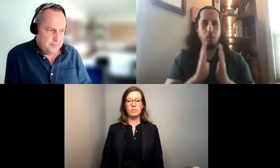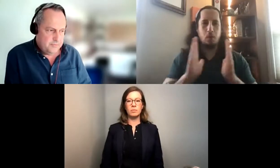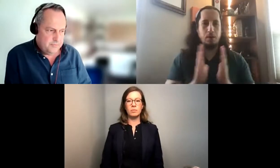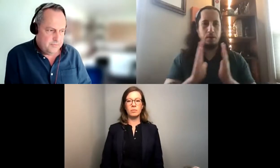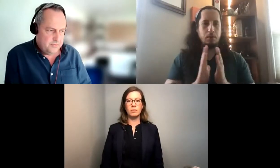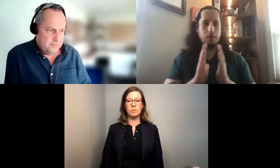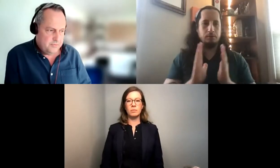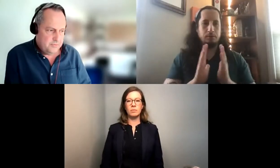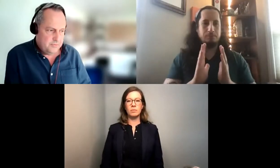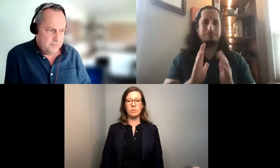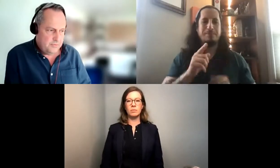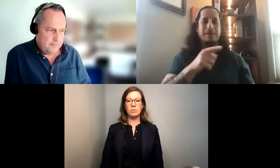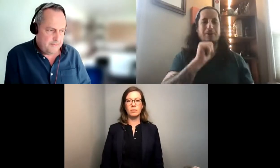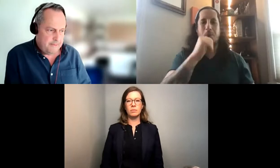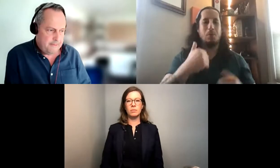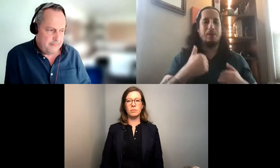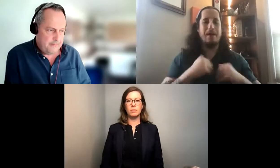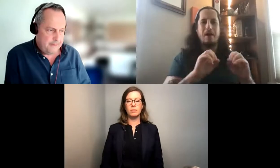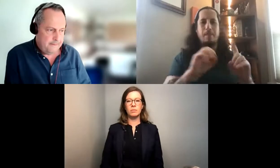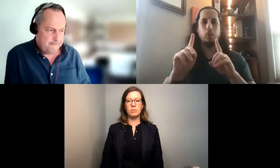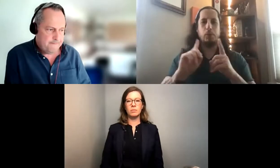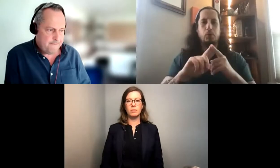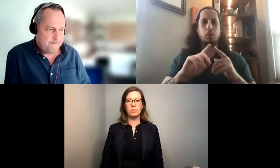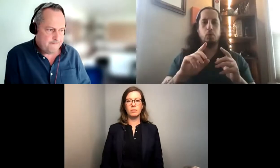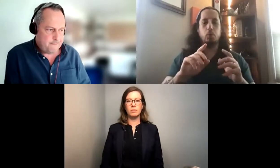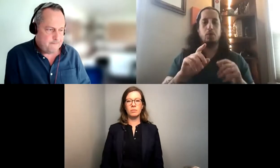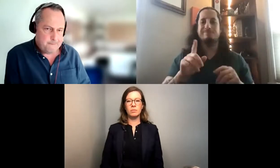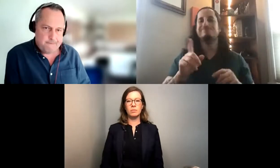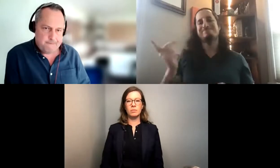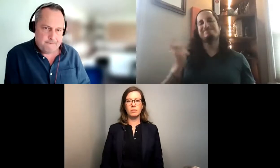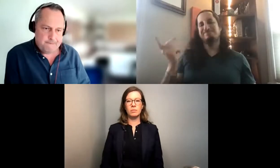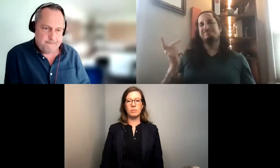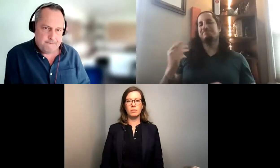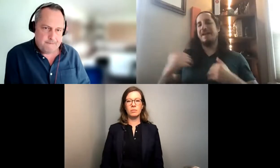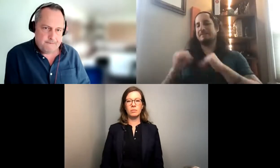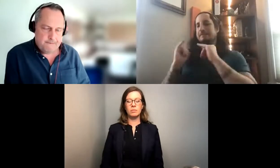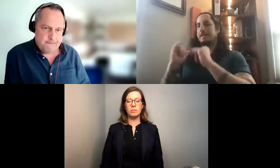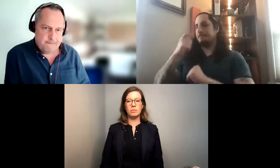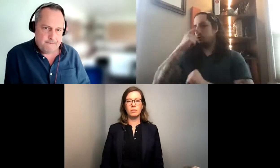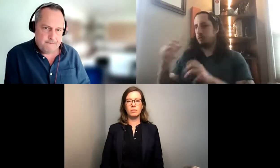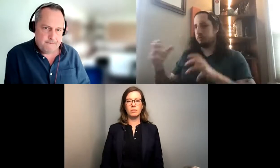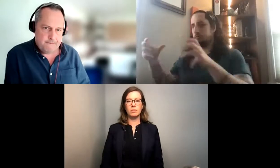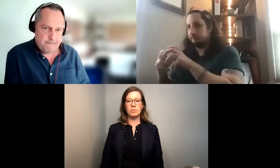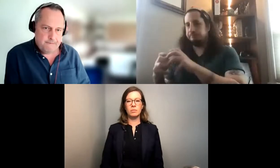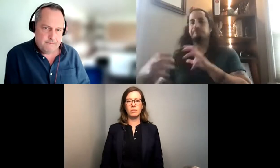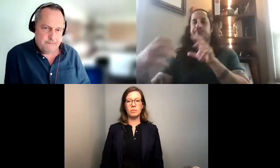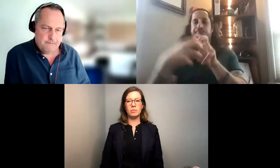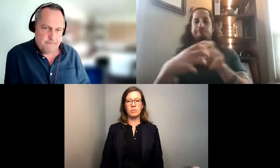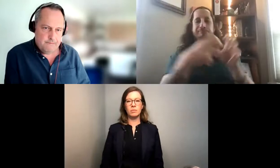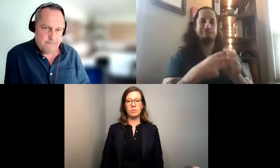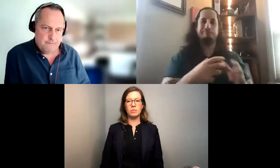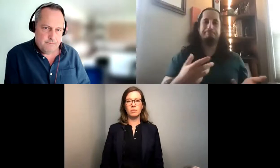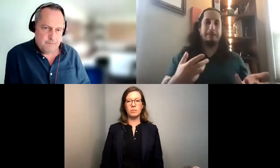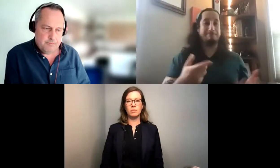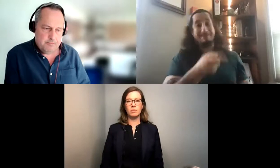Their peer group might be relatively small. They might not have the necessary opportunity to have a